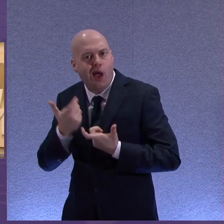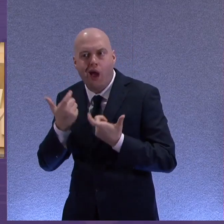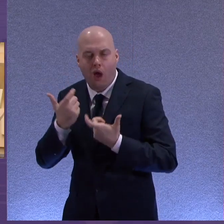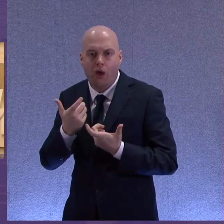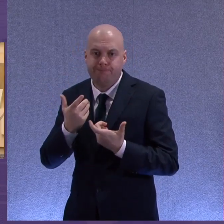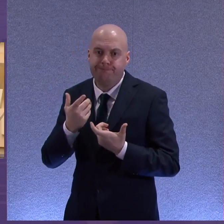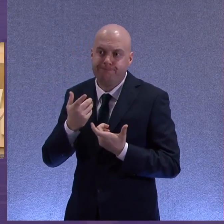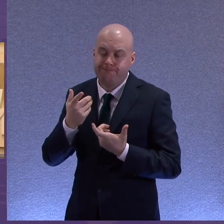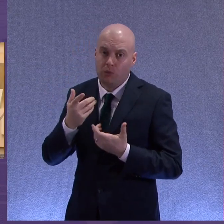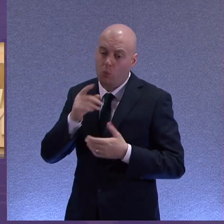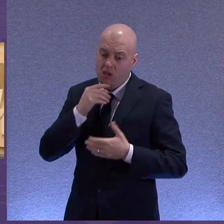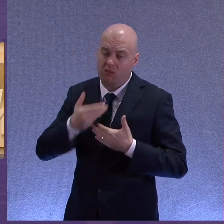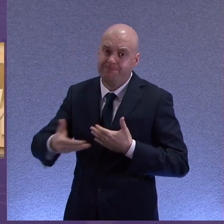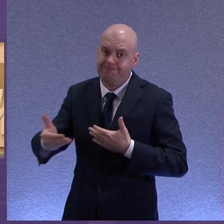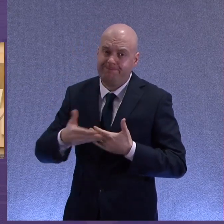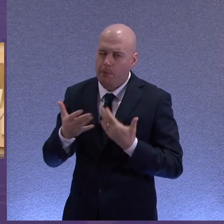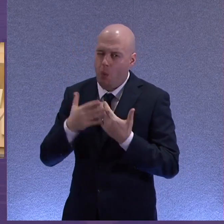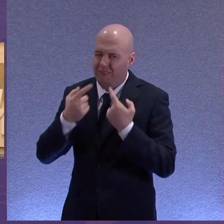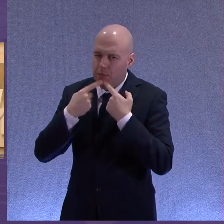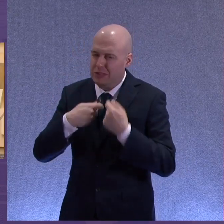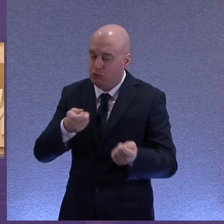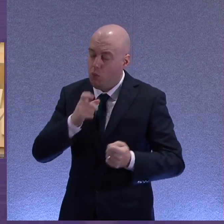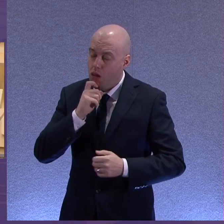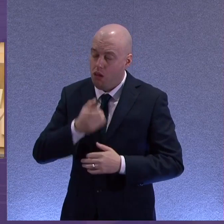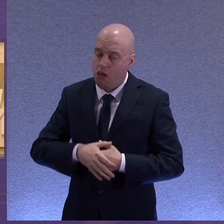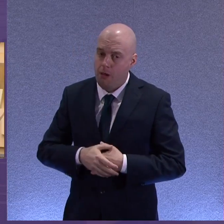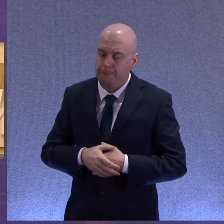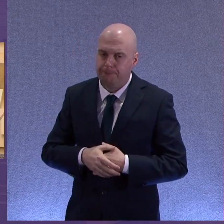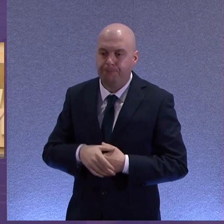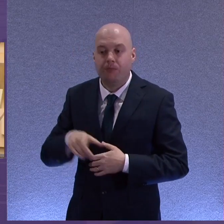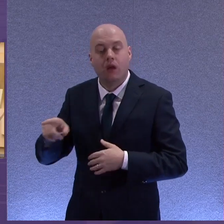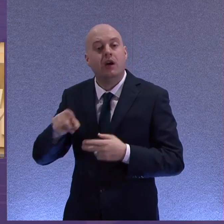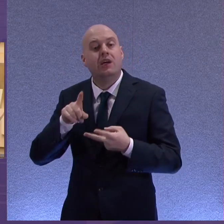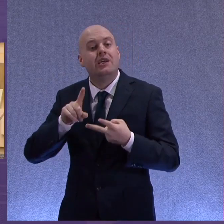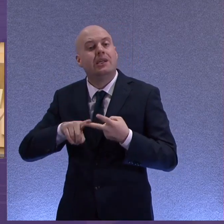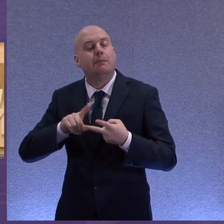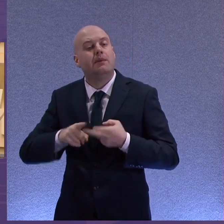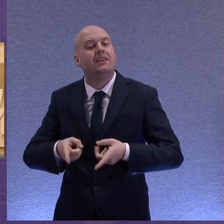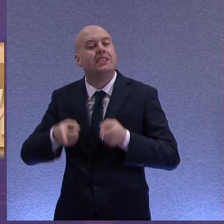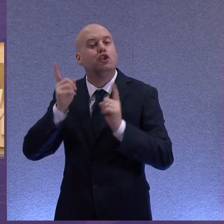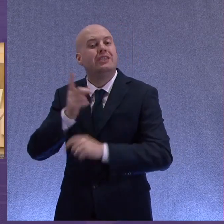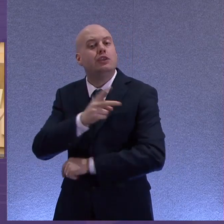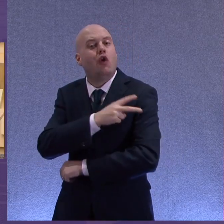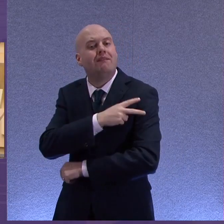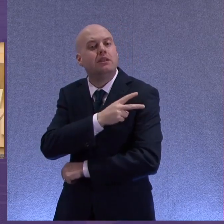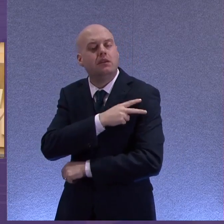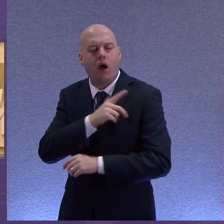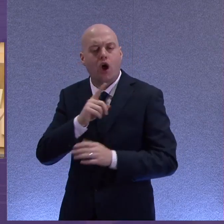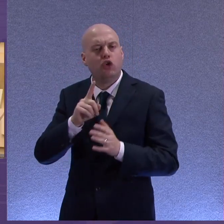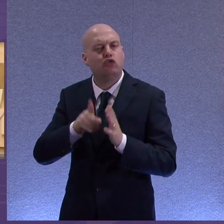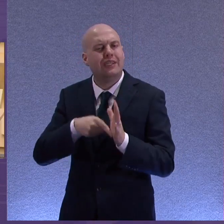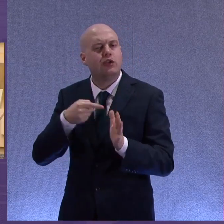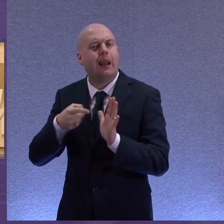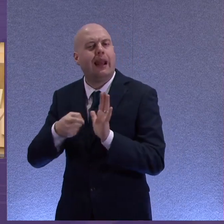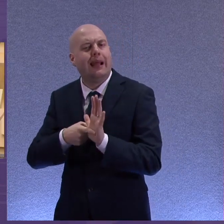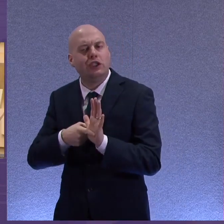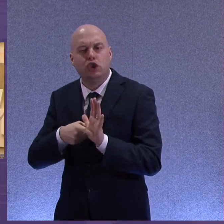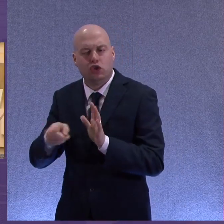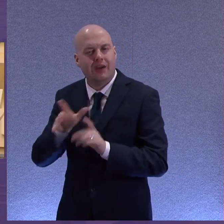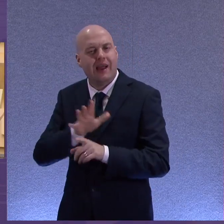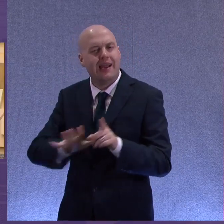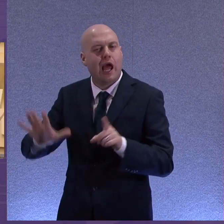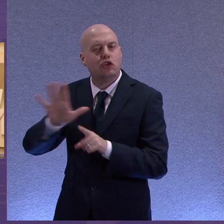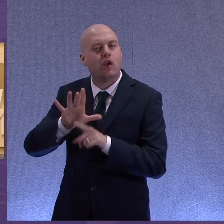Chief Medical Officer, the Deputy Chief Medical Officer, the ubiquitous Jason Leach, our National Clinical Director, all of these people are